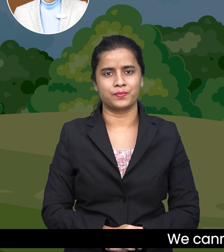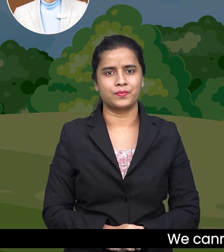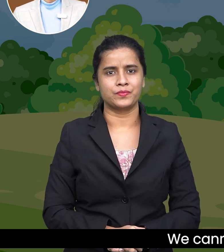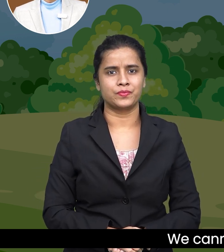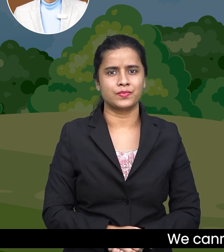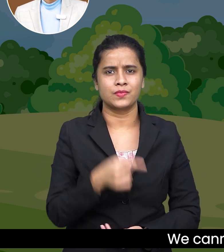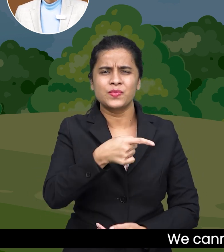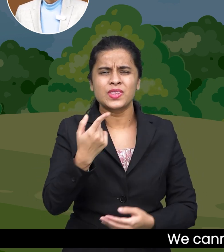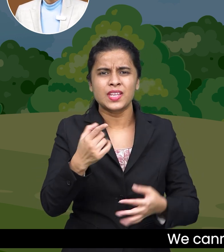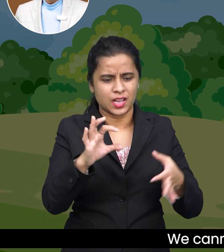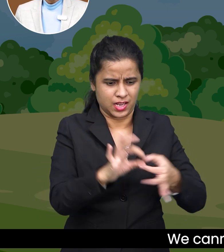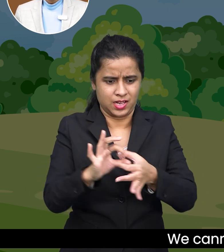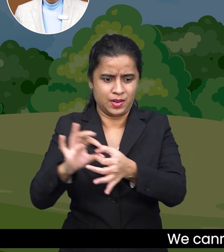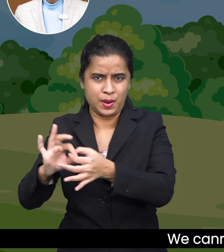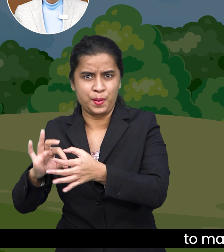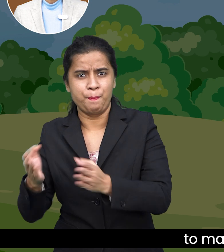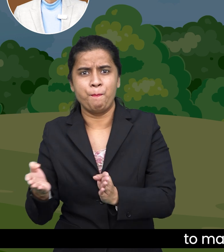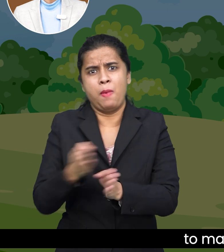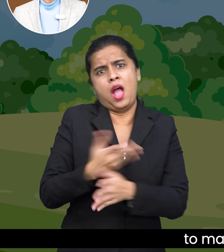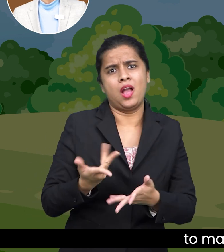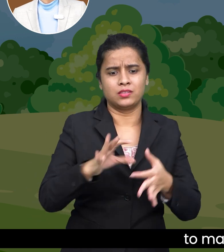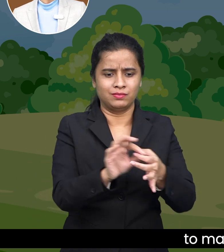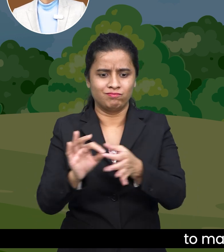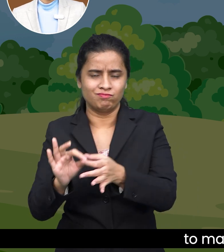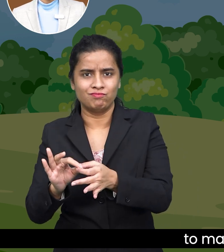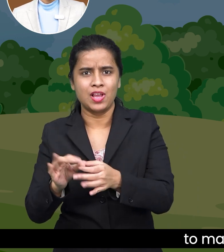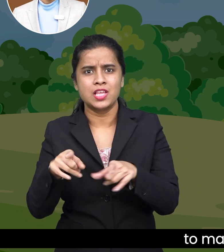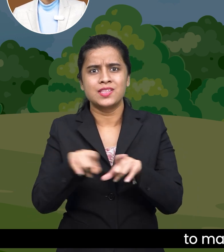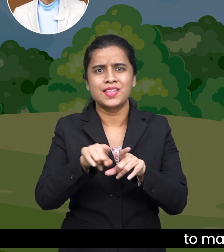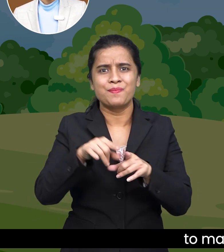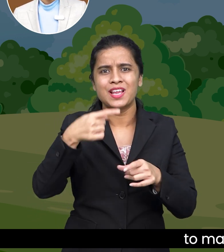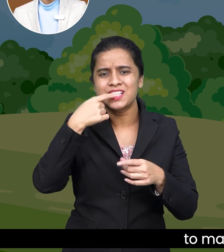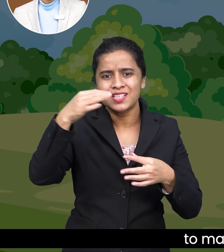We cannot join the pieces back to make the original piece.